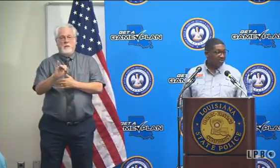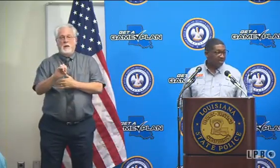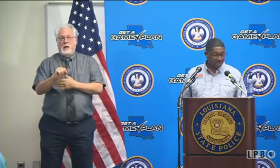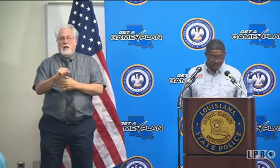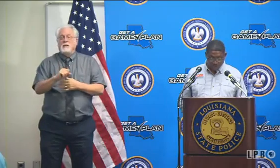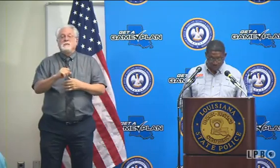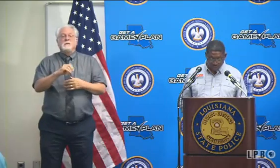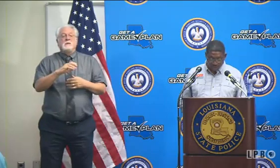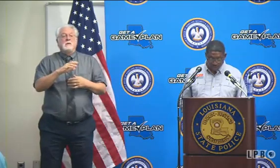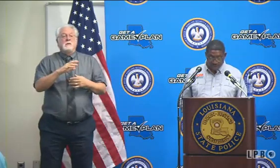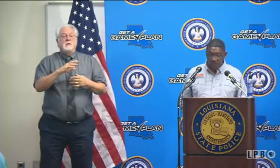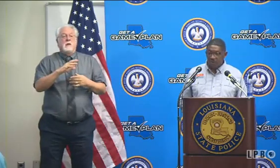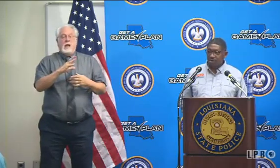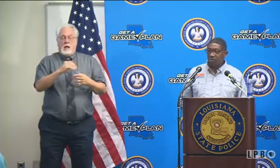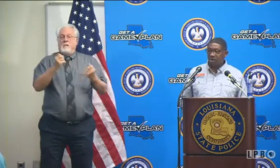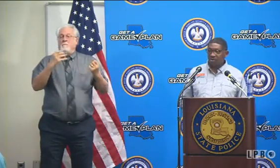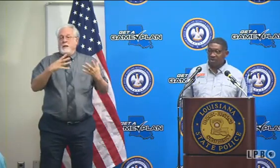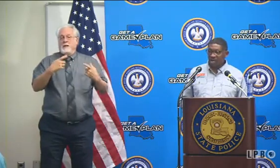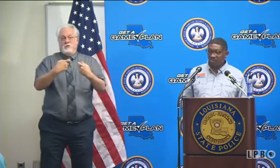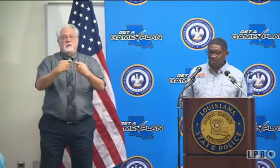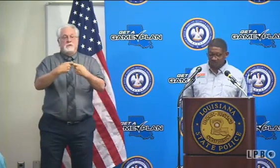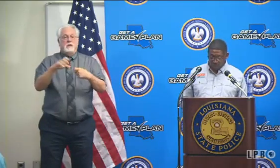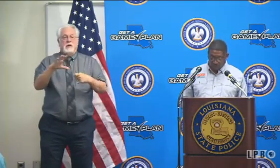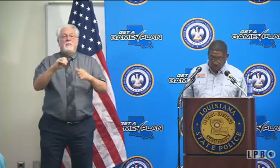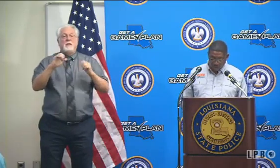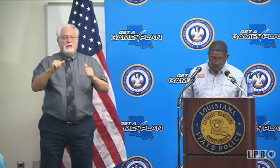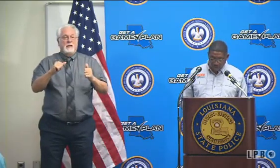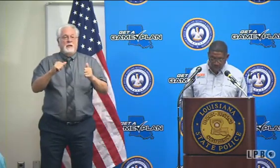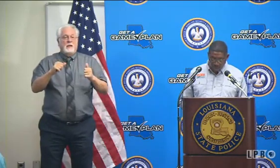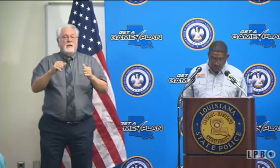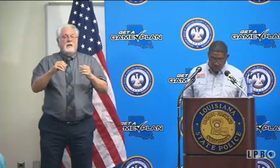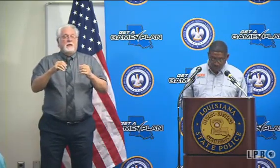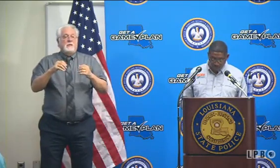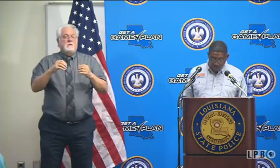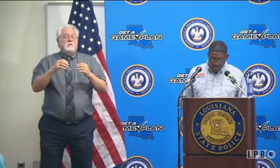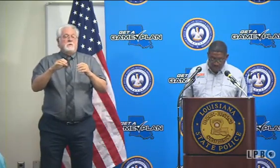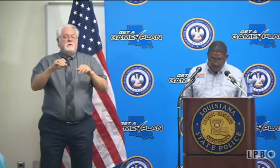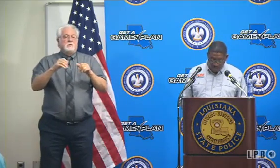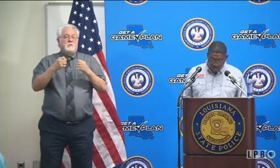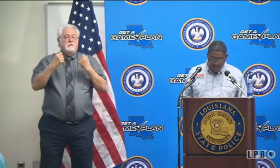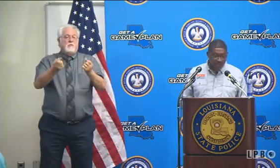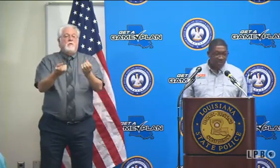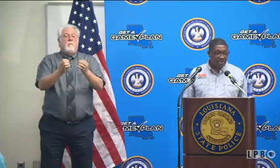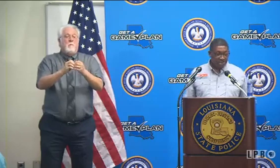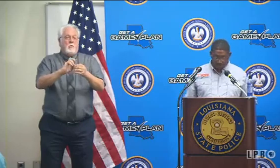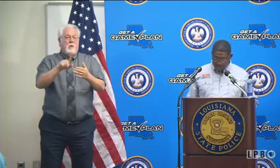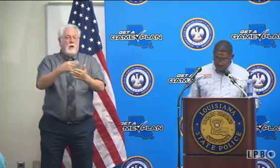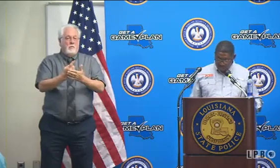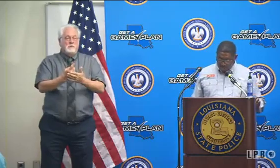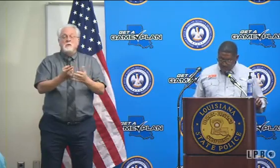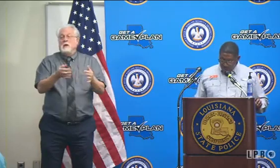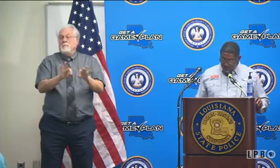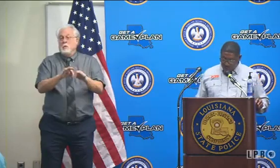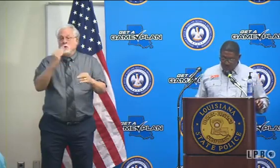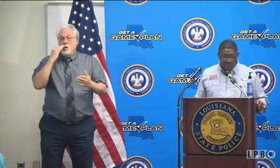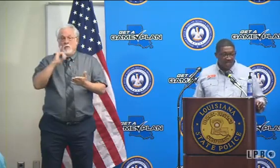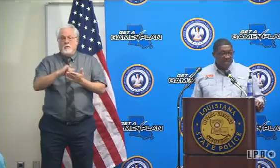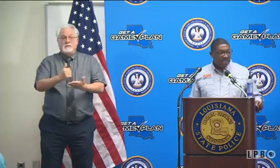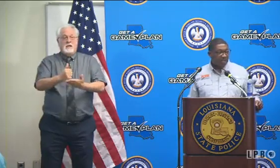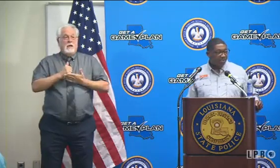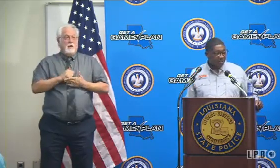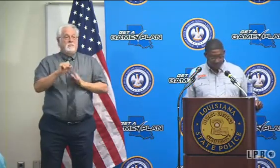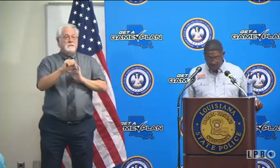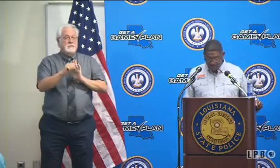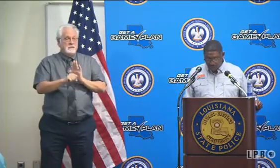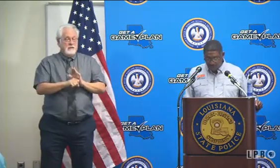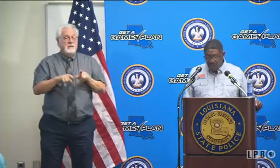utility companies that you see working as well can now travel longer hours. It's also important to note that this will help our state